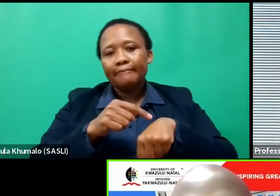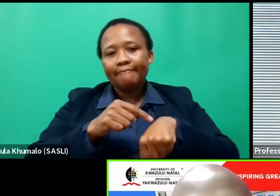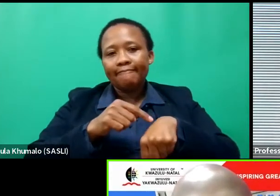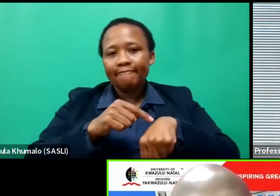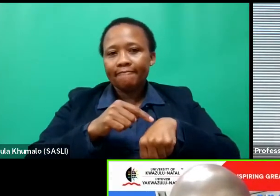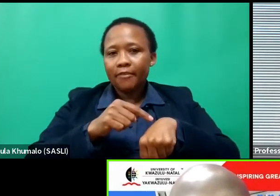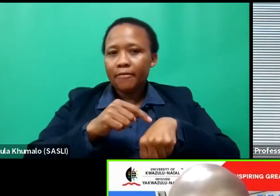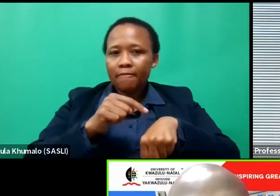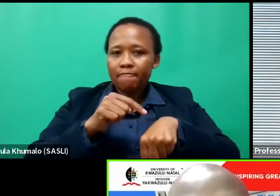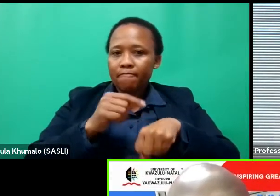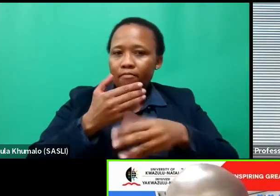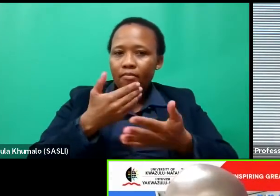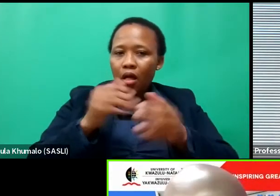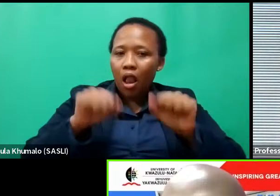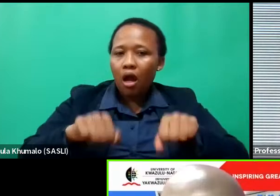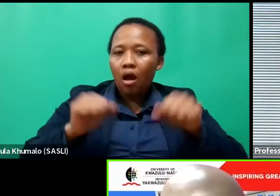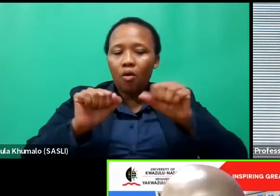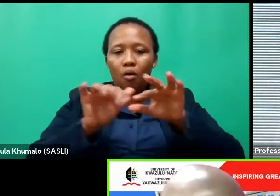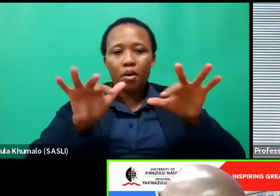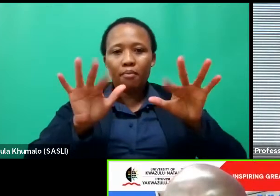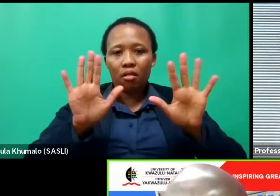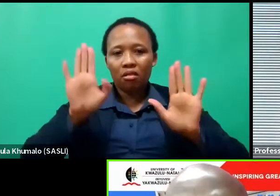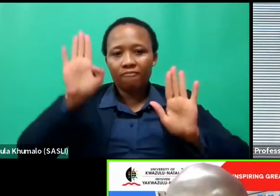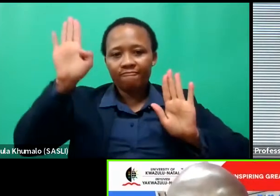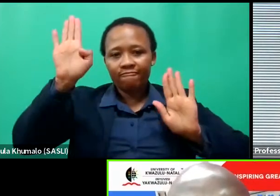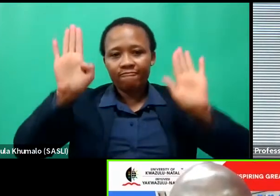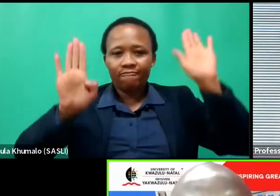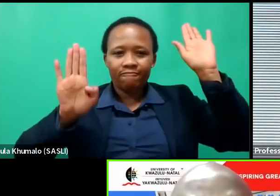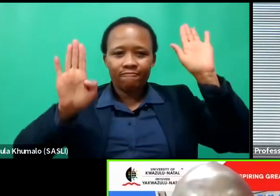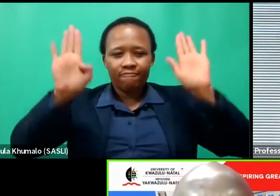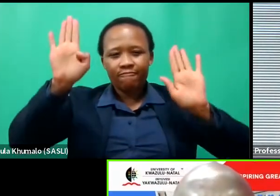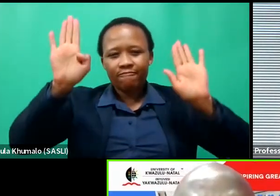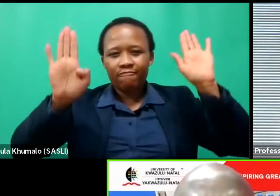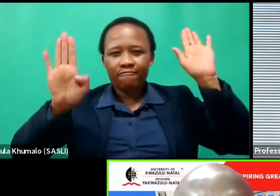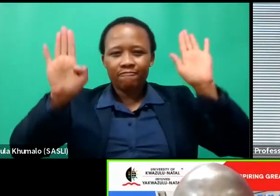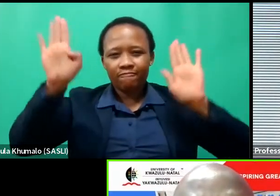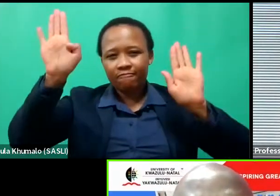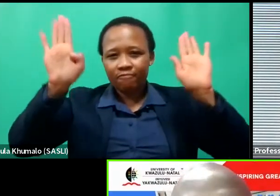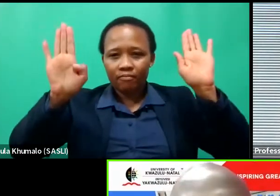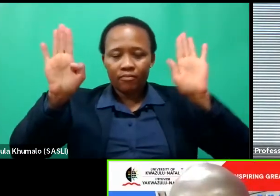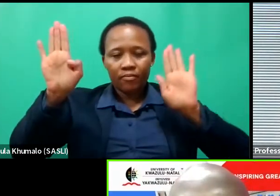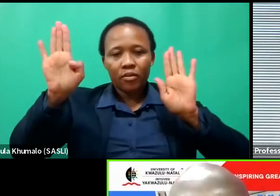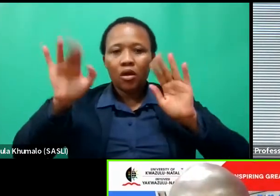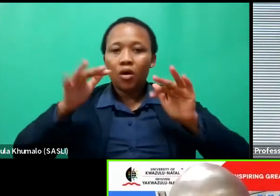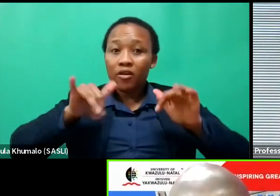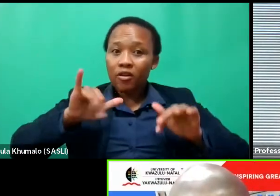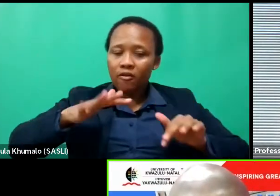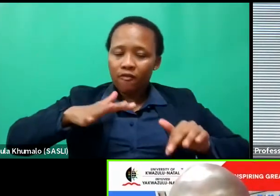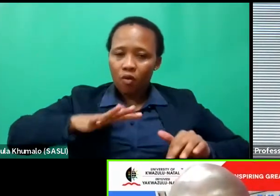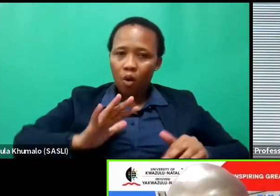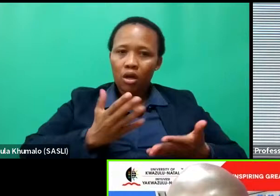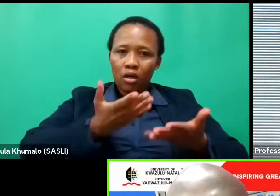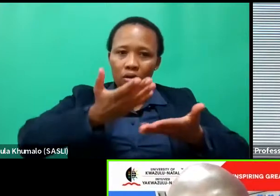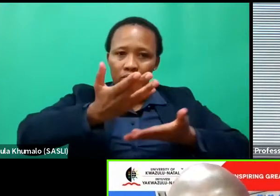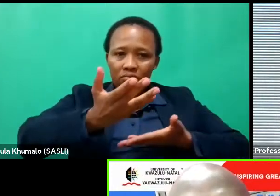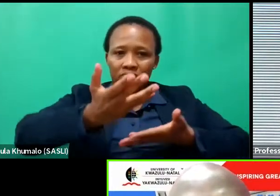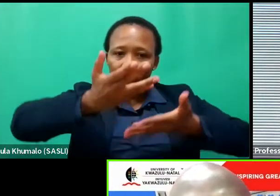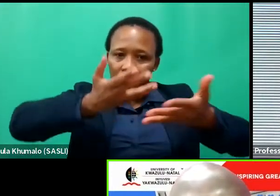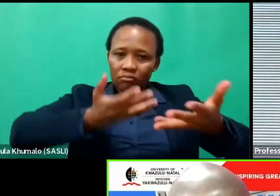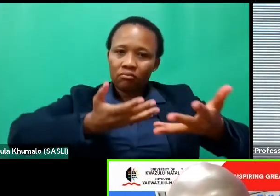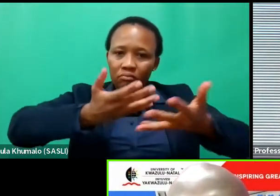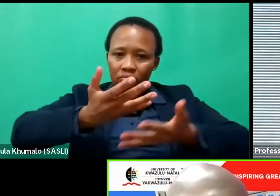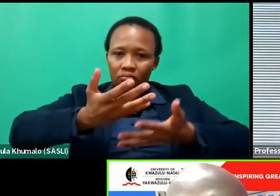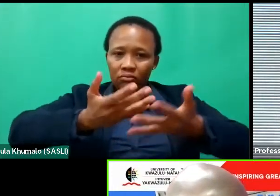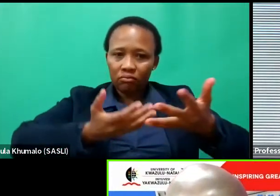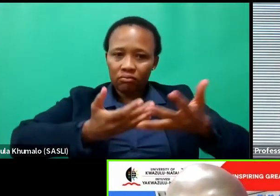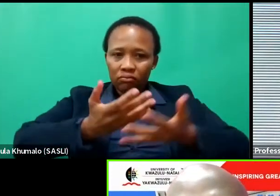engage on Prof. Sigamoni's address. So I will open just one set of